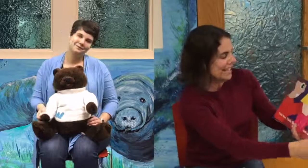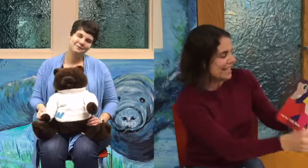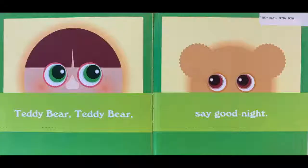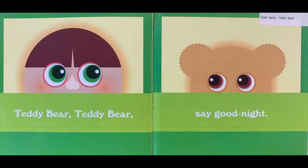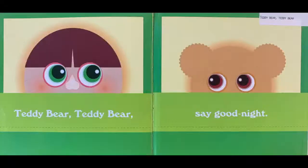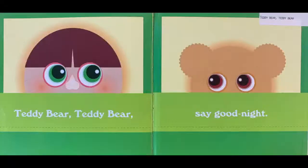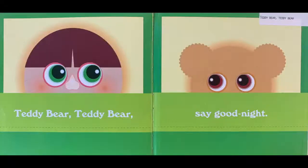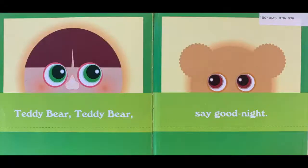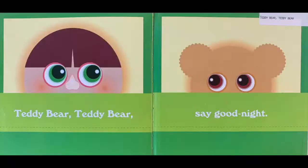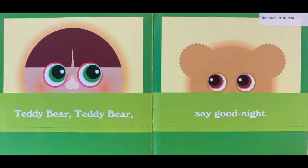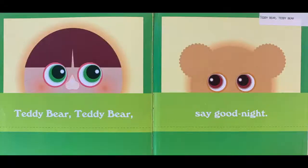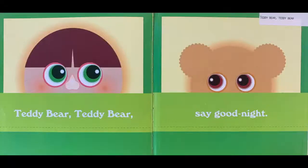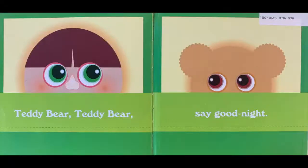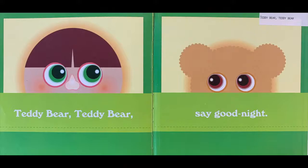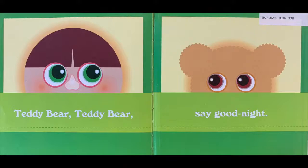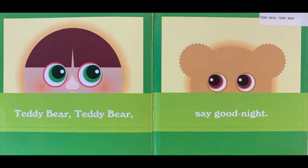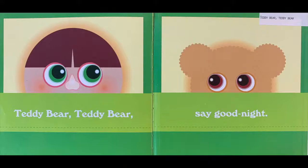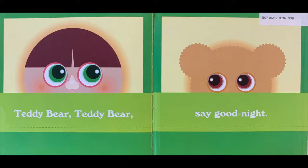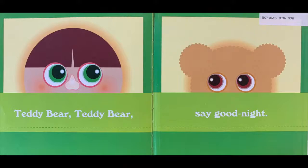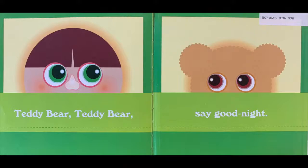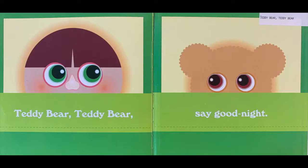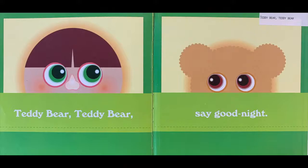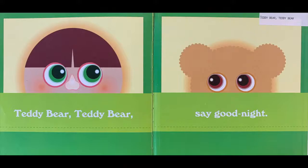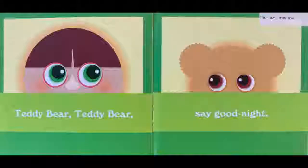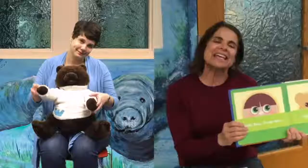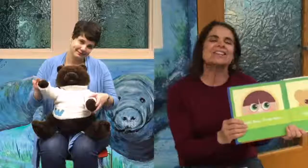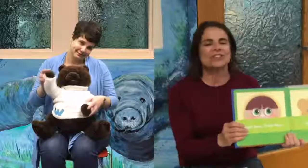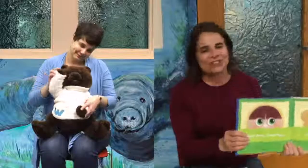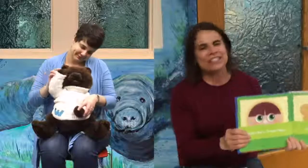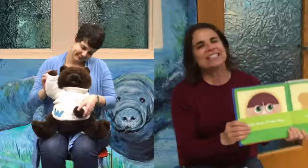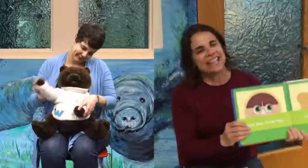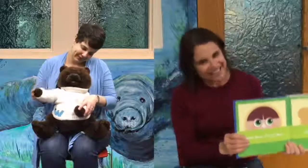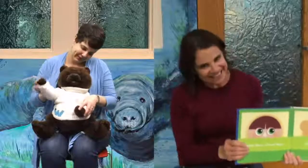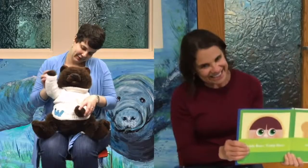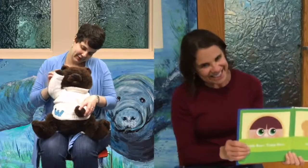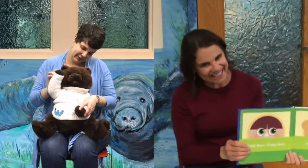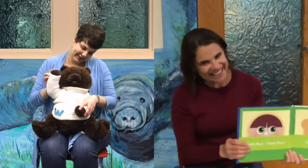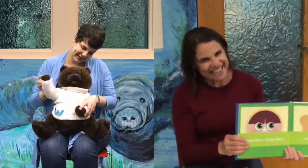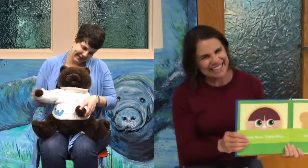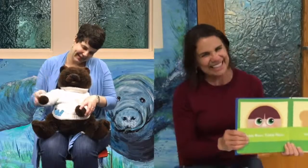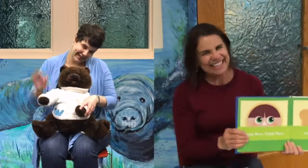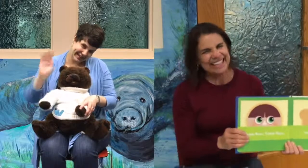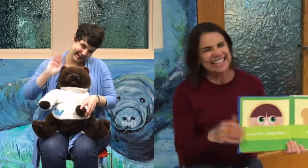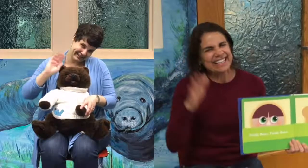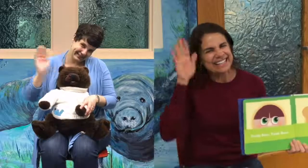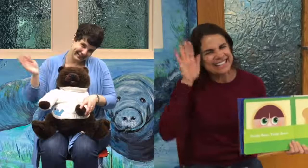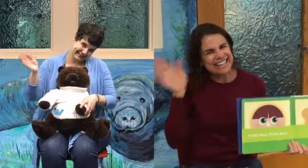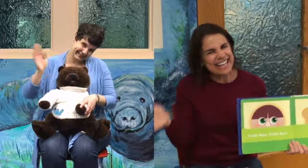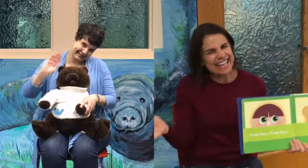Good. And then teddy bear, say good night. Good night. Good night.